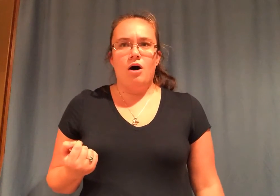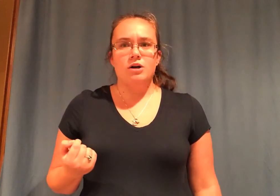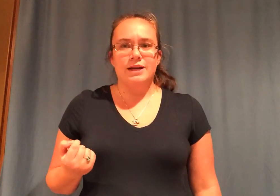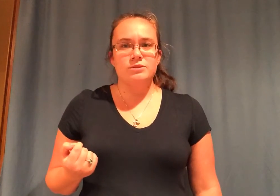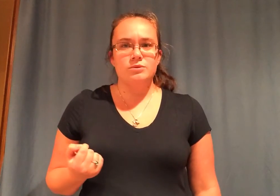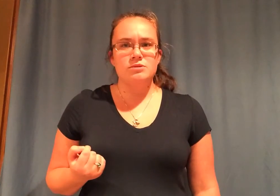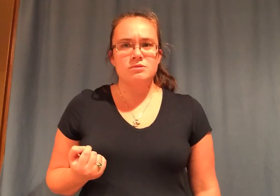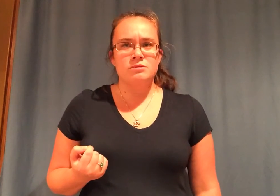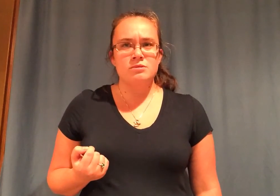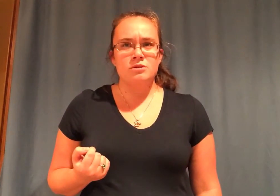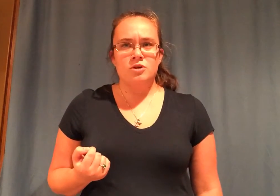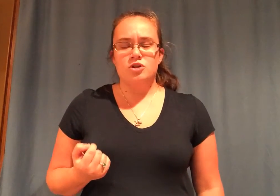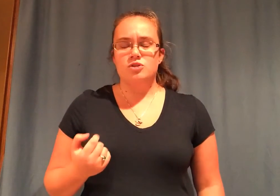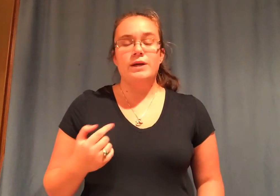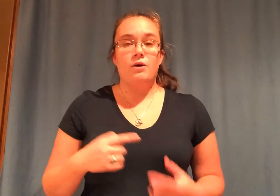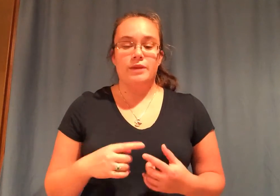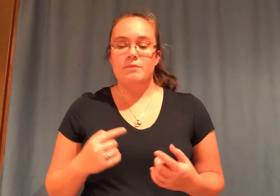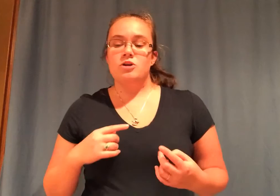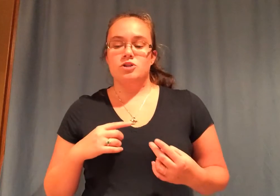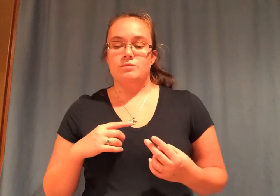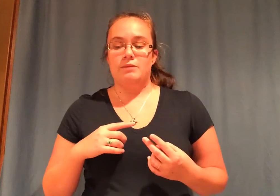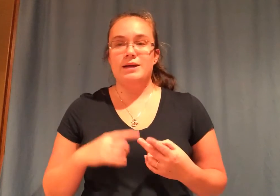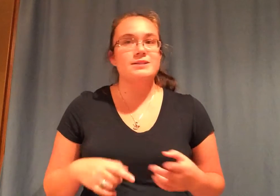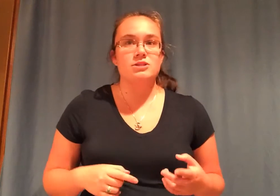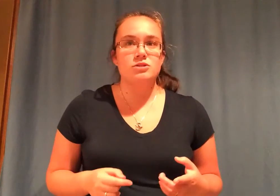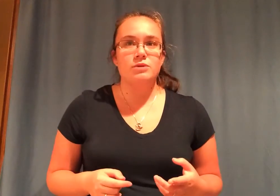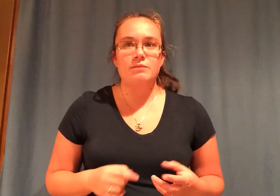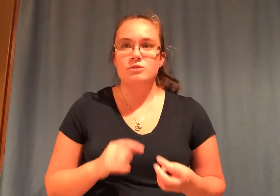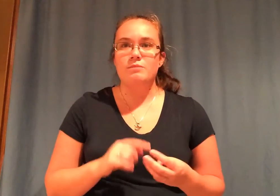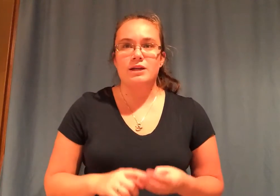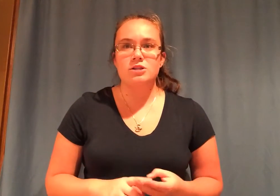our deaf schools? Do we own them? Do we make decisions for them? Do we manage them?